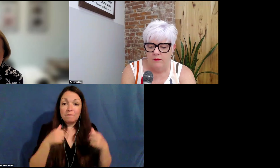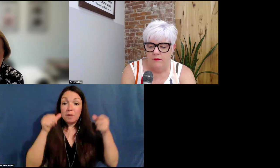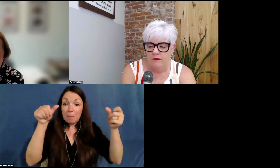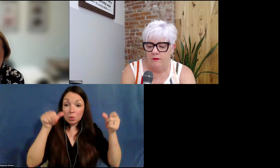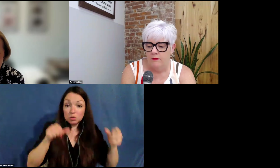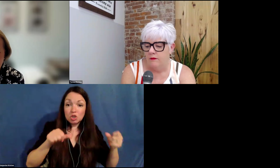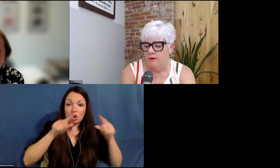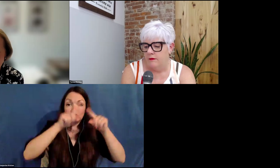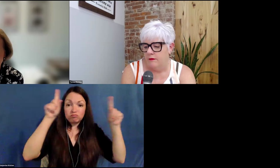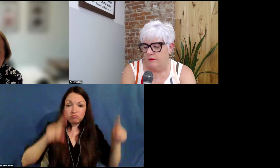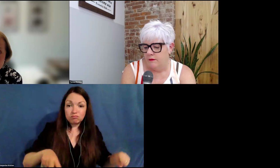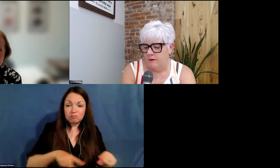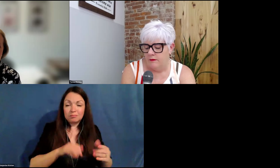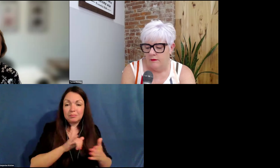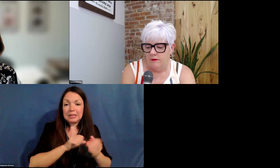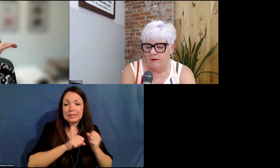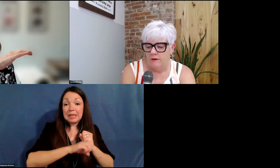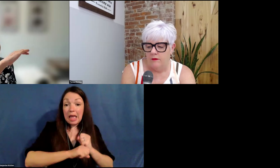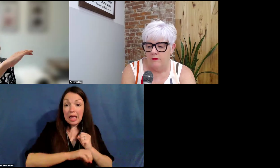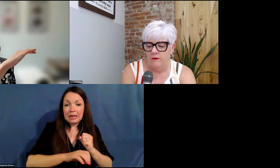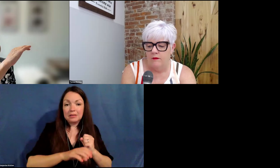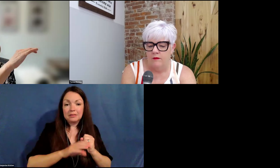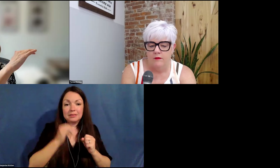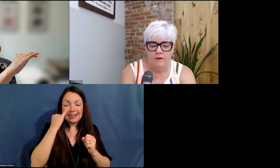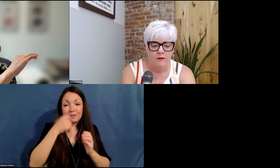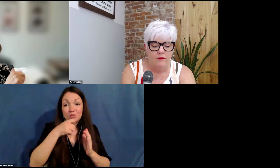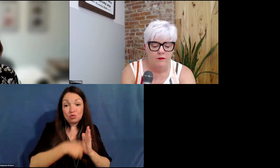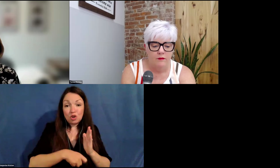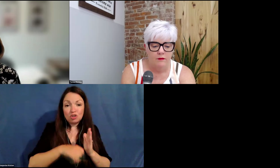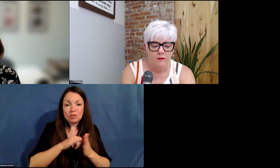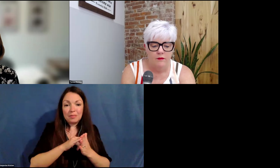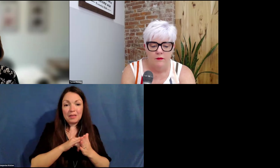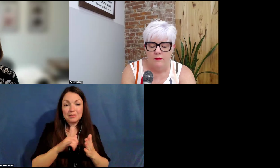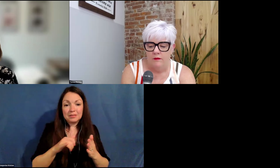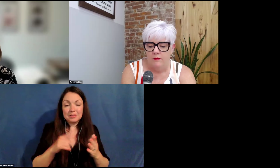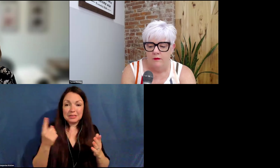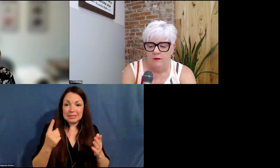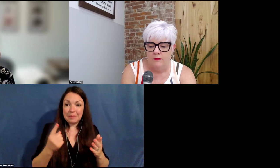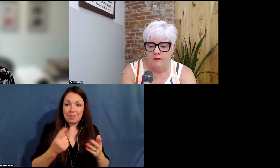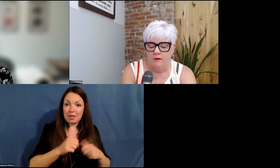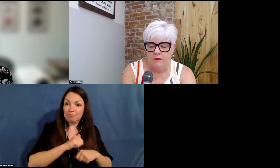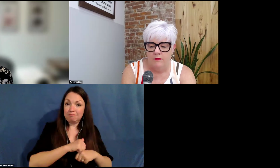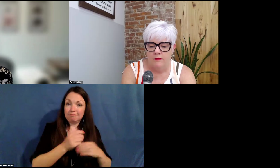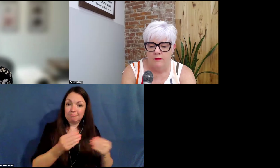sale, if the part of this charge is for posters to put up around town, that's hard goods, right? If this is,